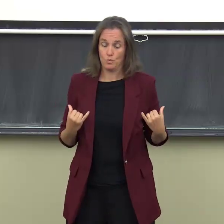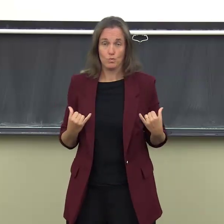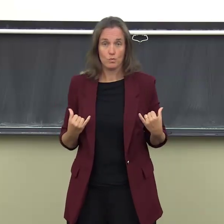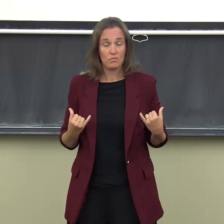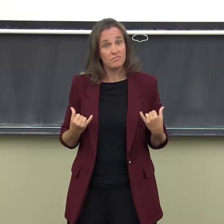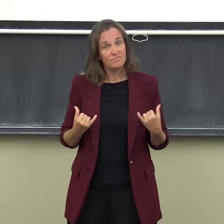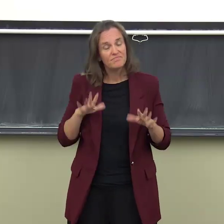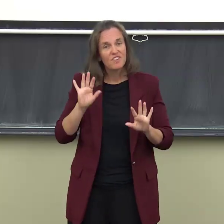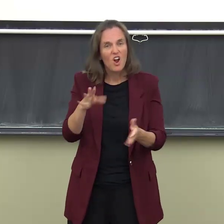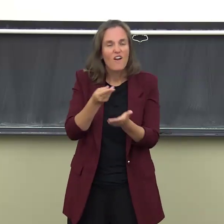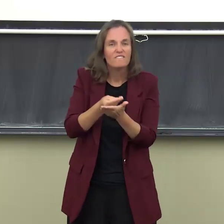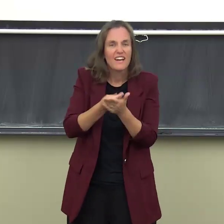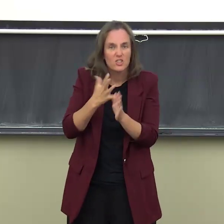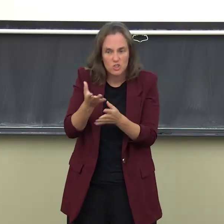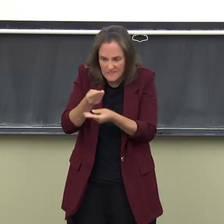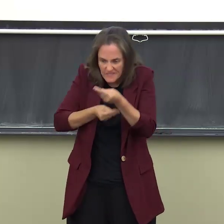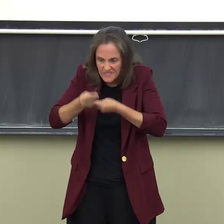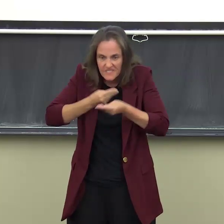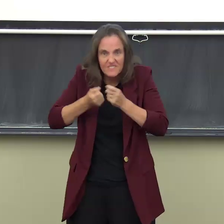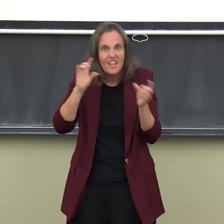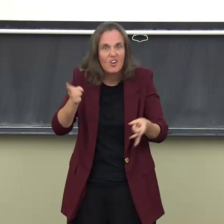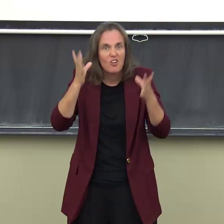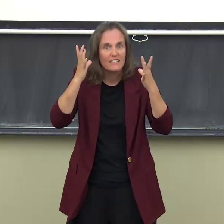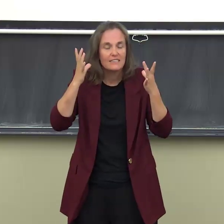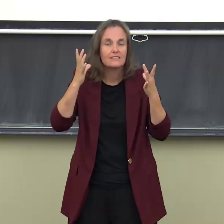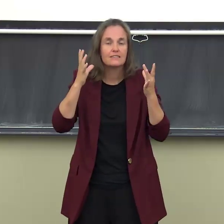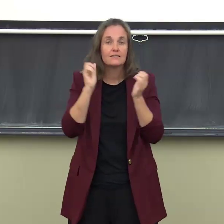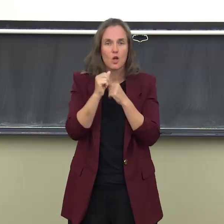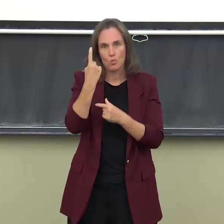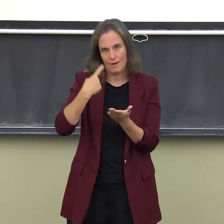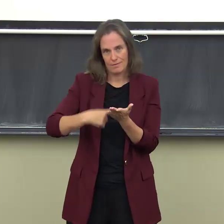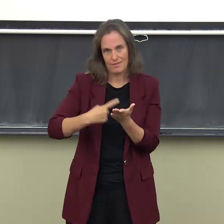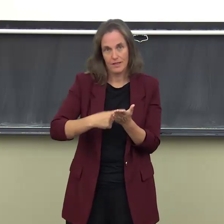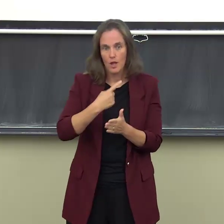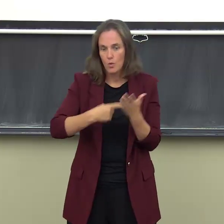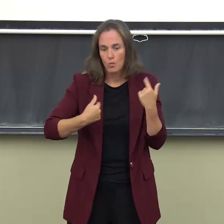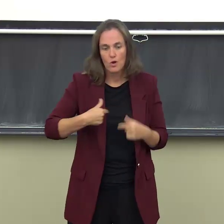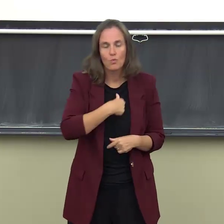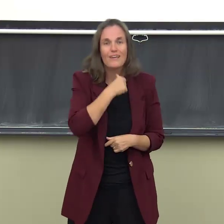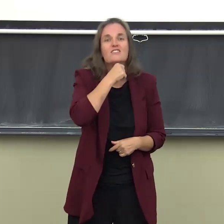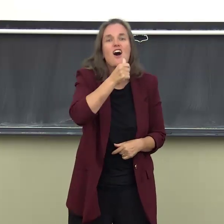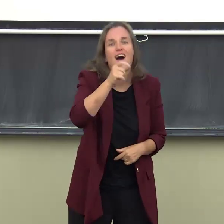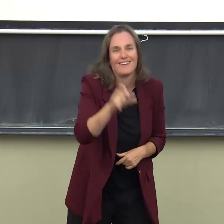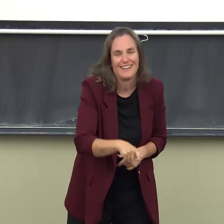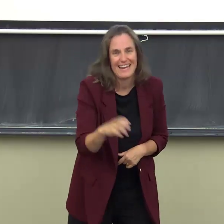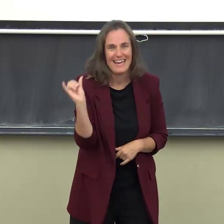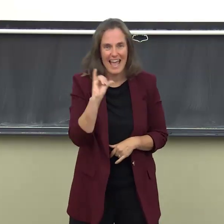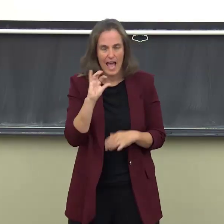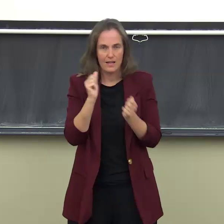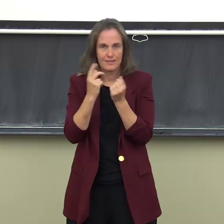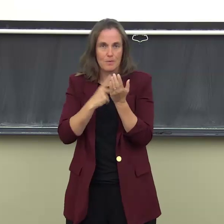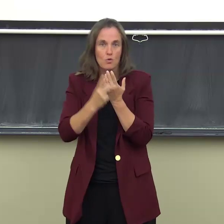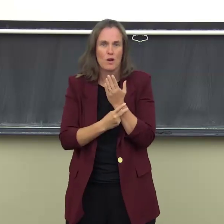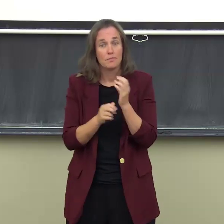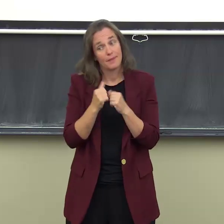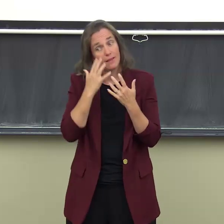in financial crisis. And one of the discussions was, what do we no longer need as a program? And unfortunately,